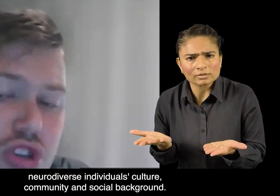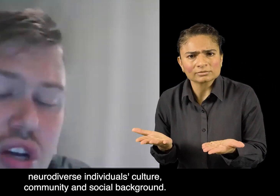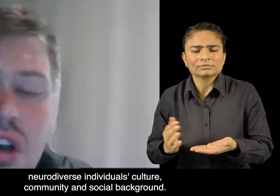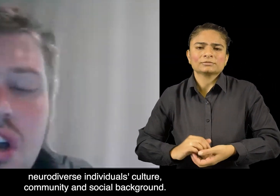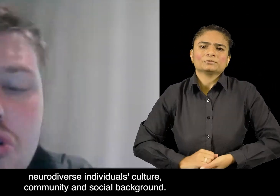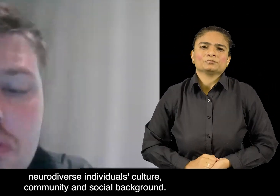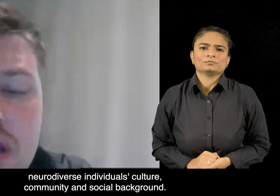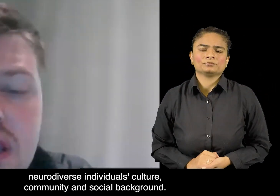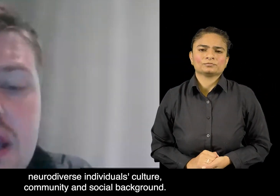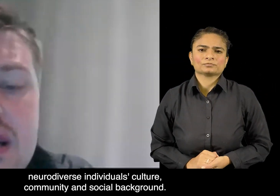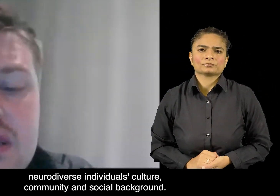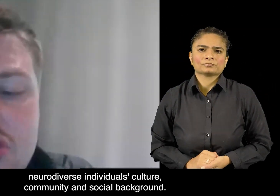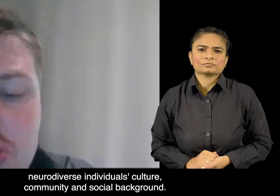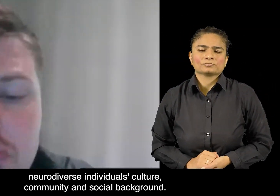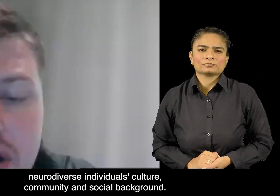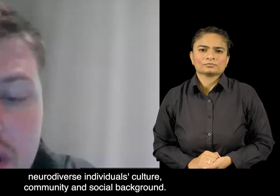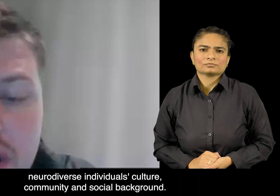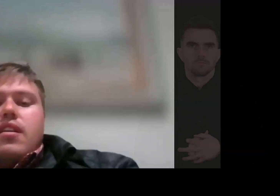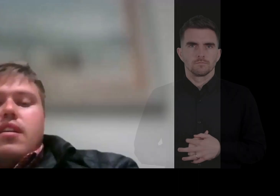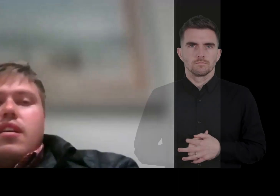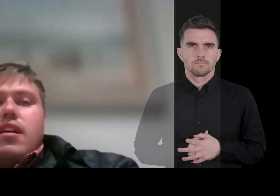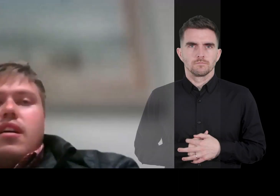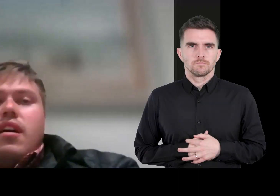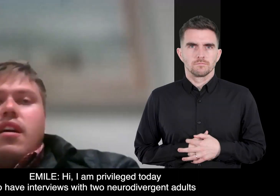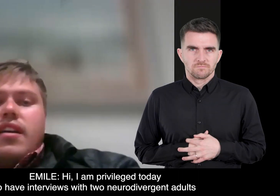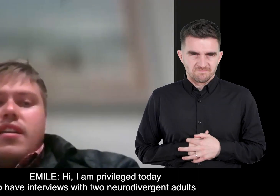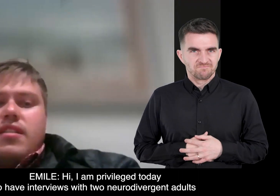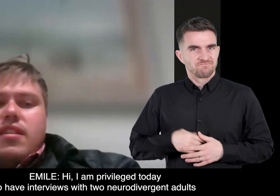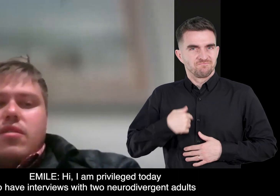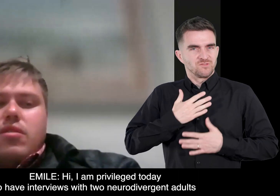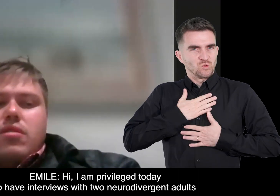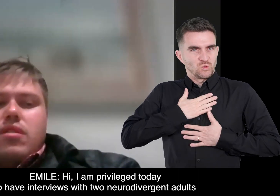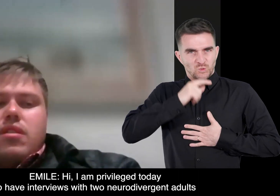individual's culture, community, and social background. Hi,